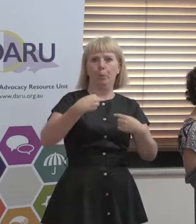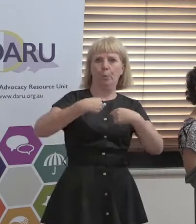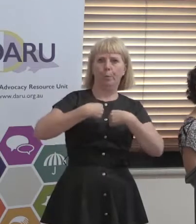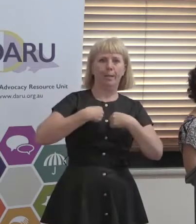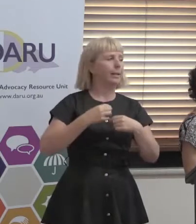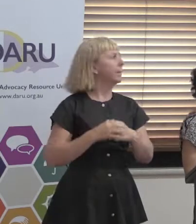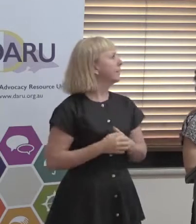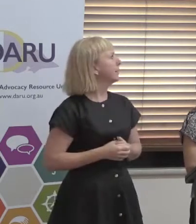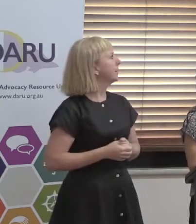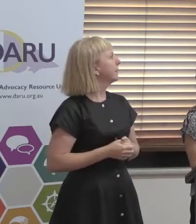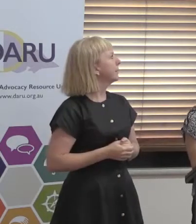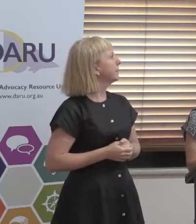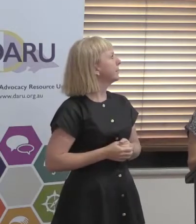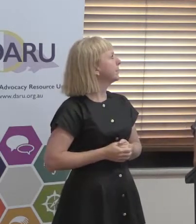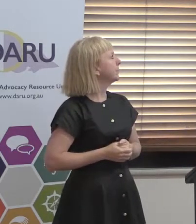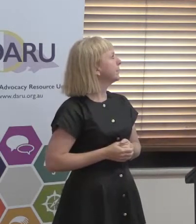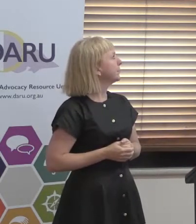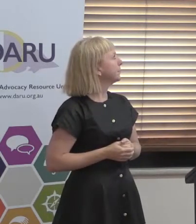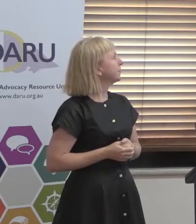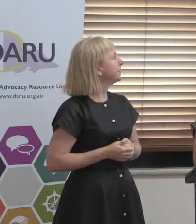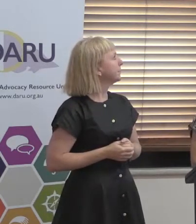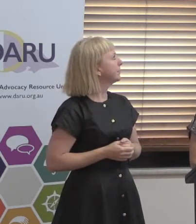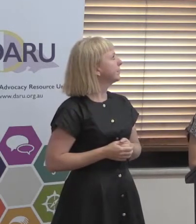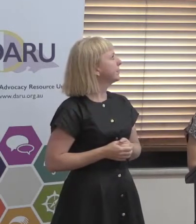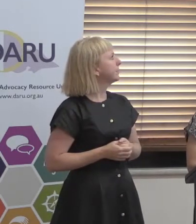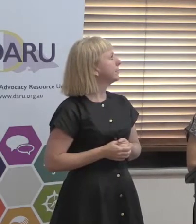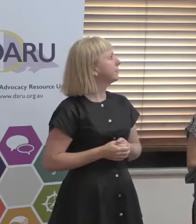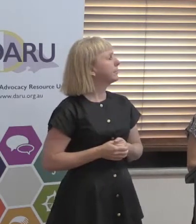up to the total, but as a